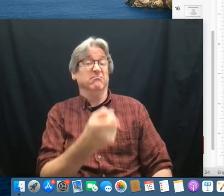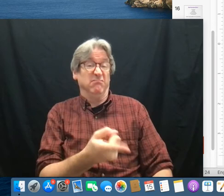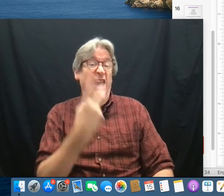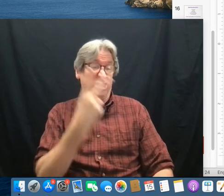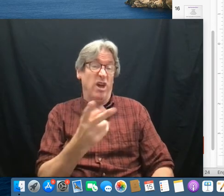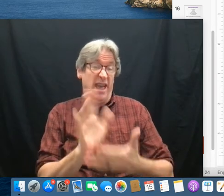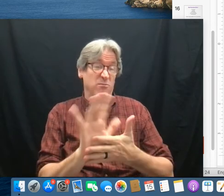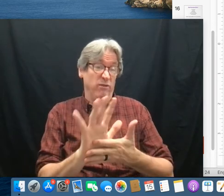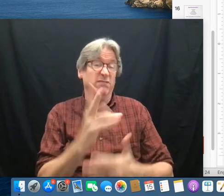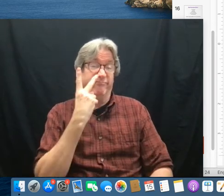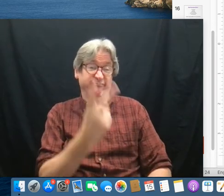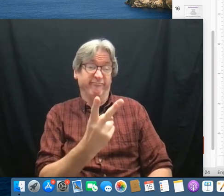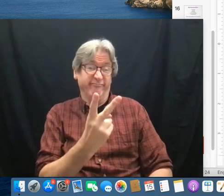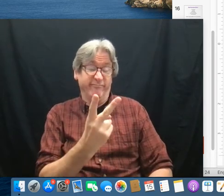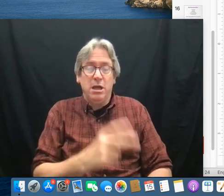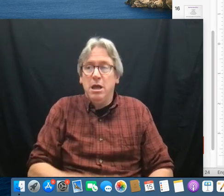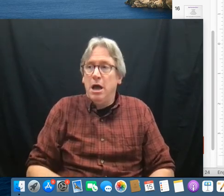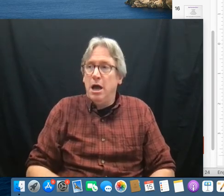Right? You're cranking that hand crank.